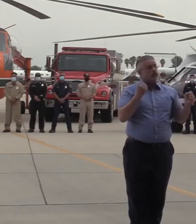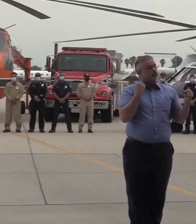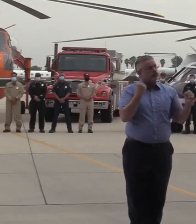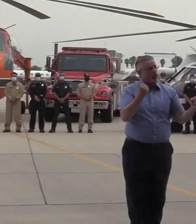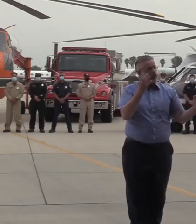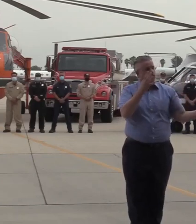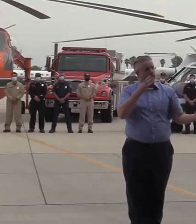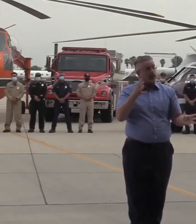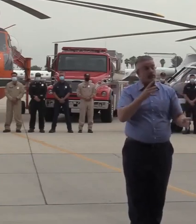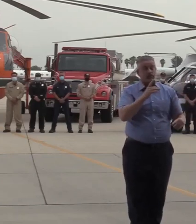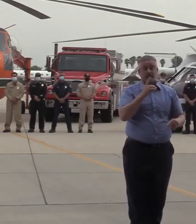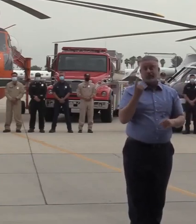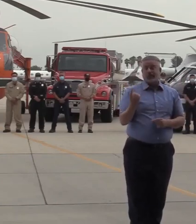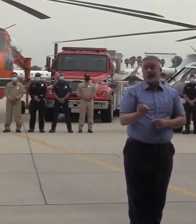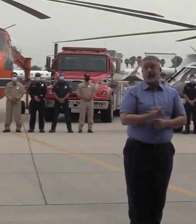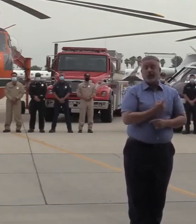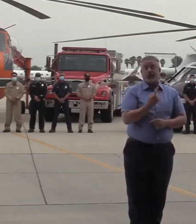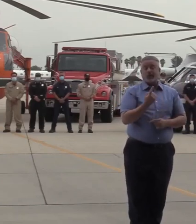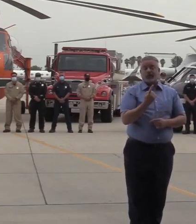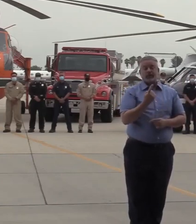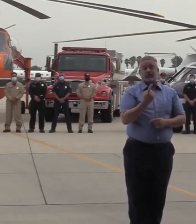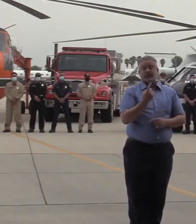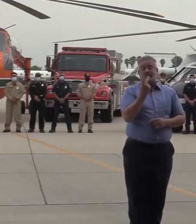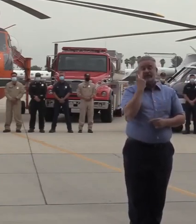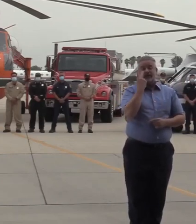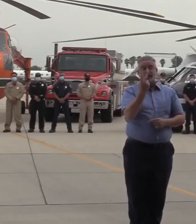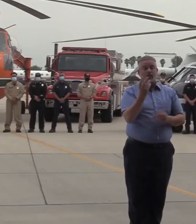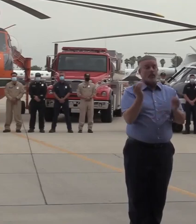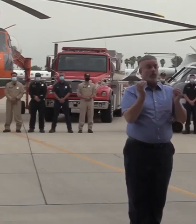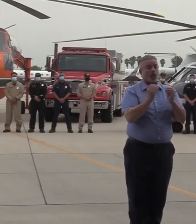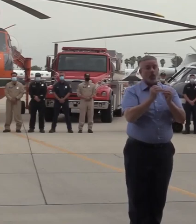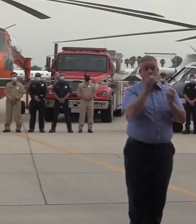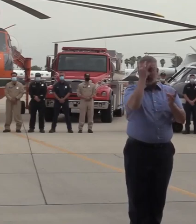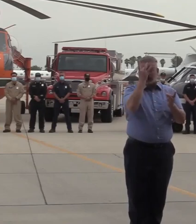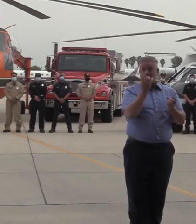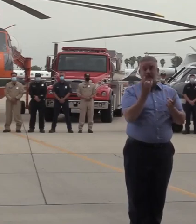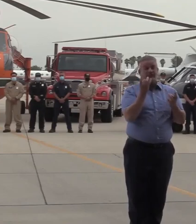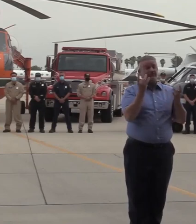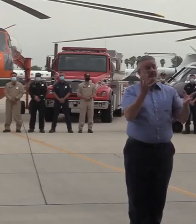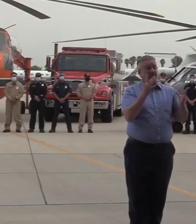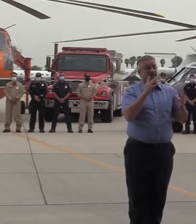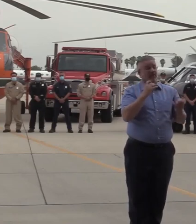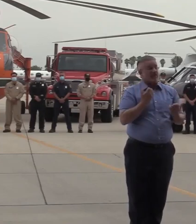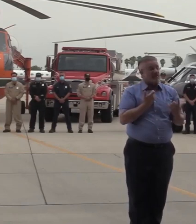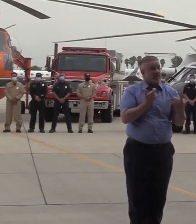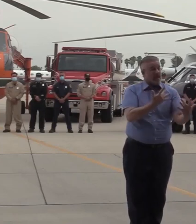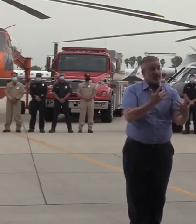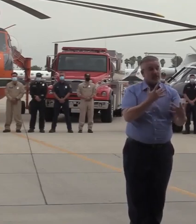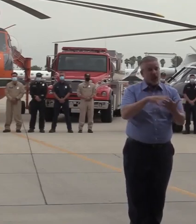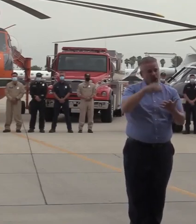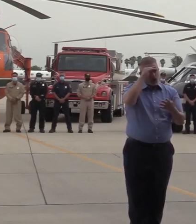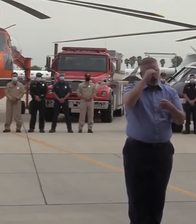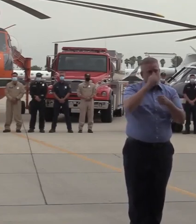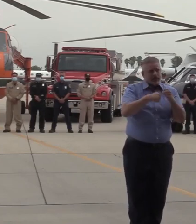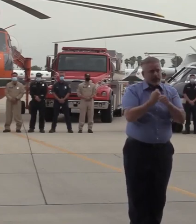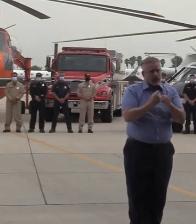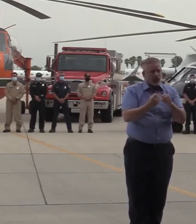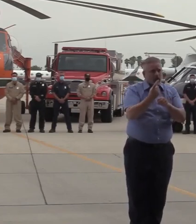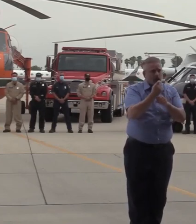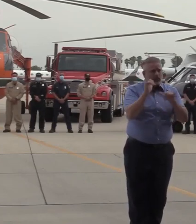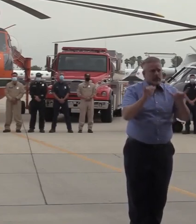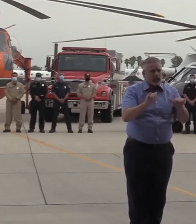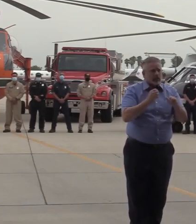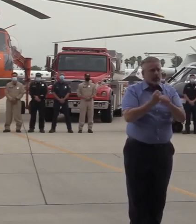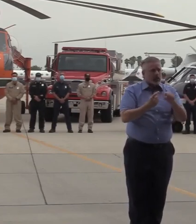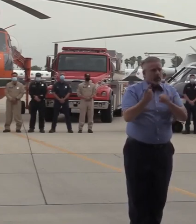winds. And as always, we can see ourselves facing not just more intense flames, but as we're learning year by year, a fire season